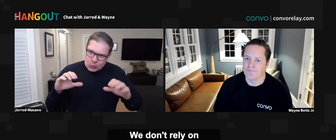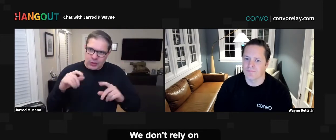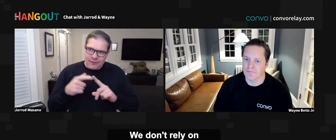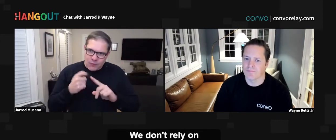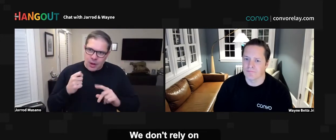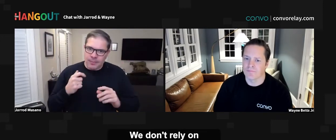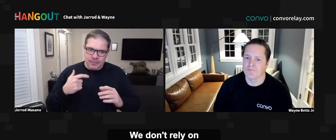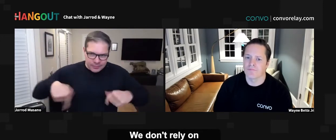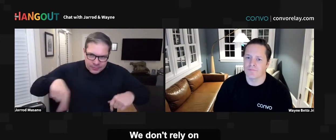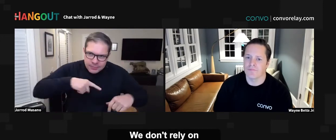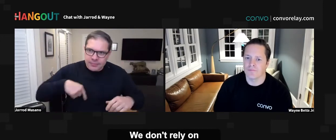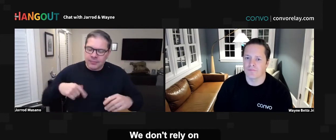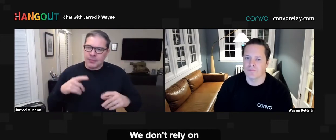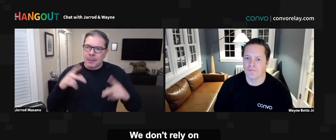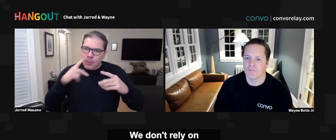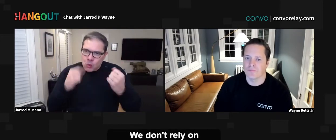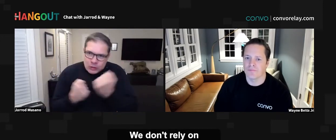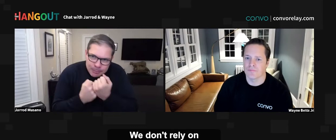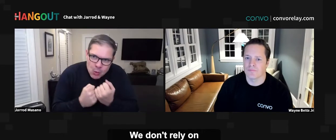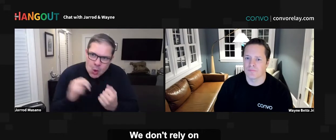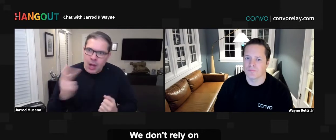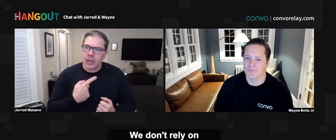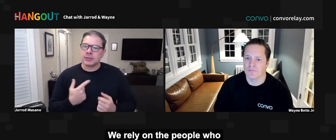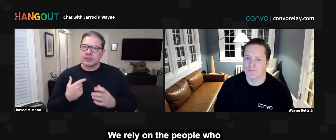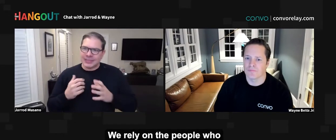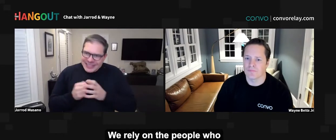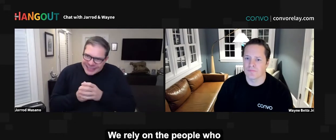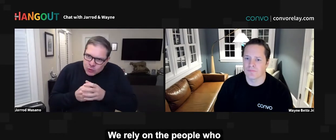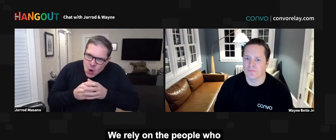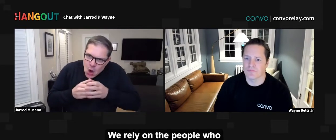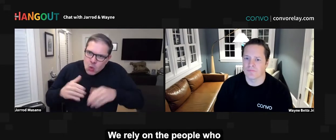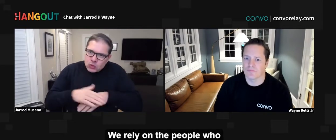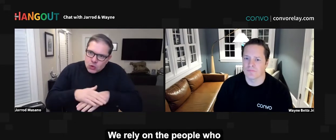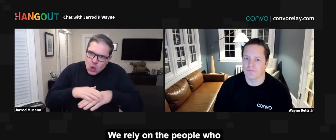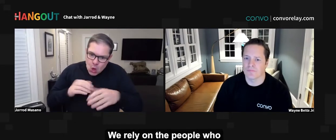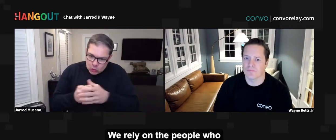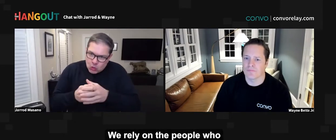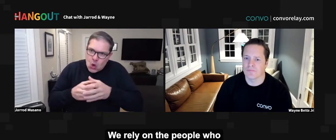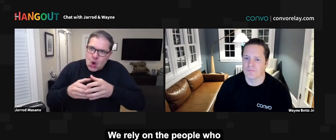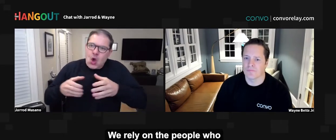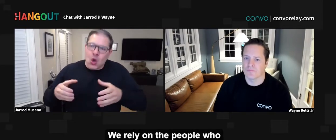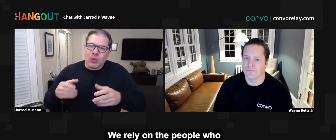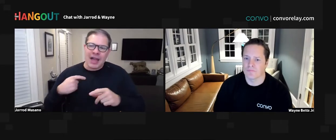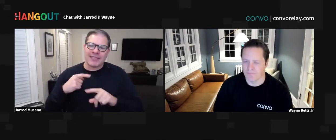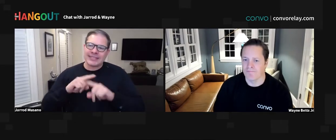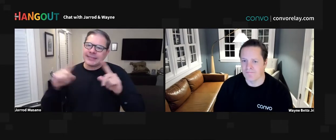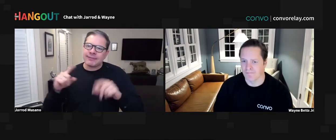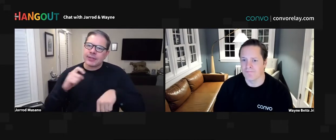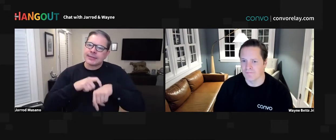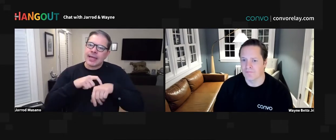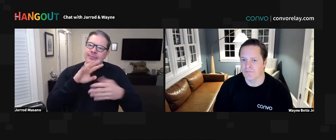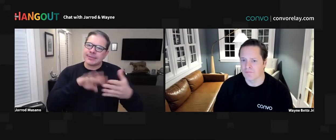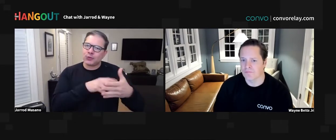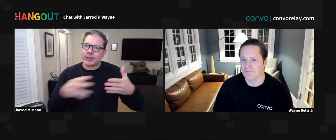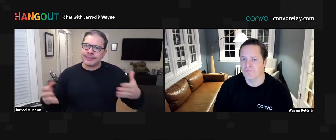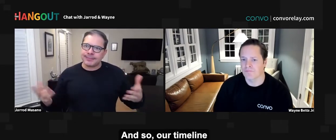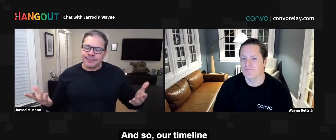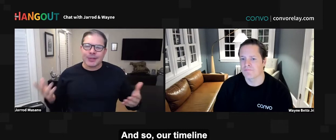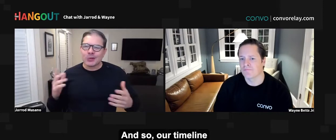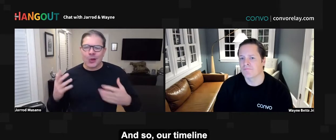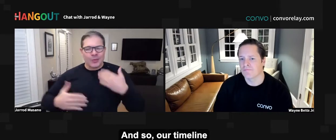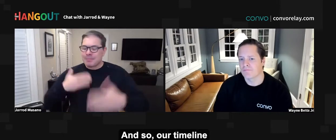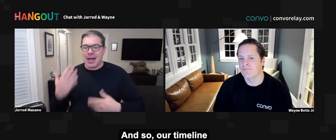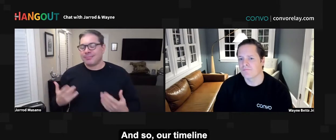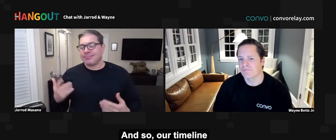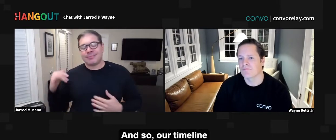We don't rely on external funding sources. We rely on the people who are actually supporting us. And so we grew slowly.